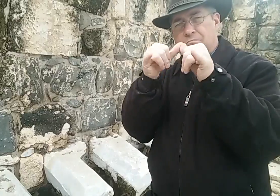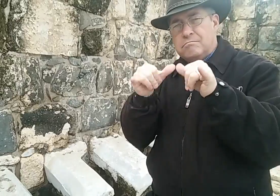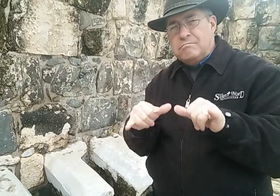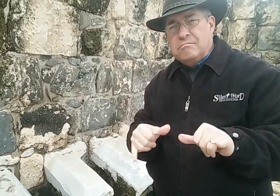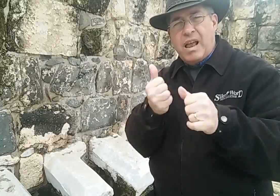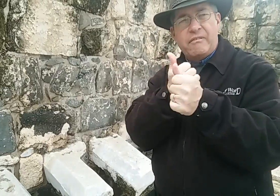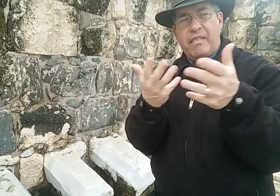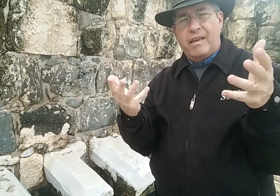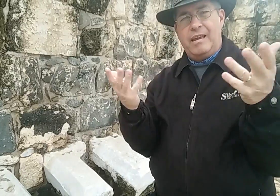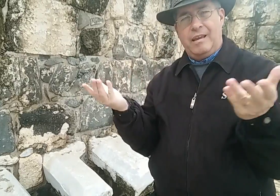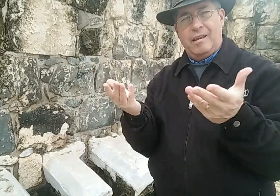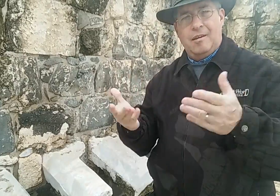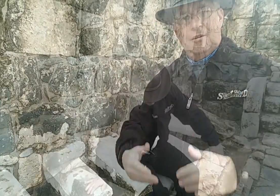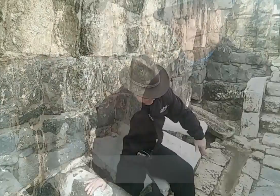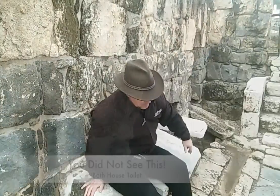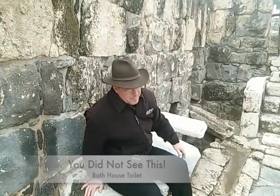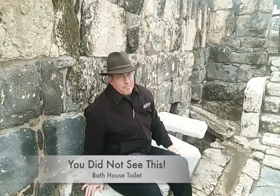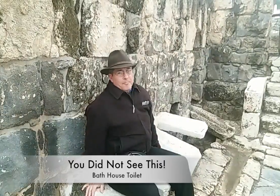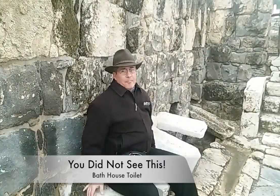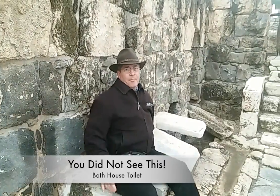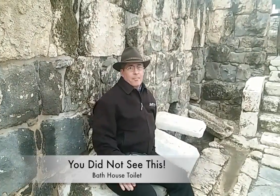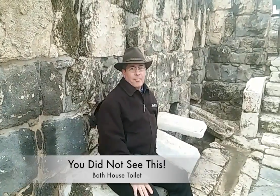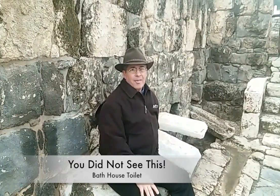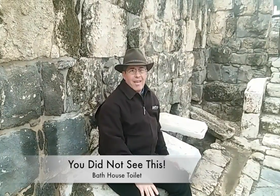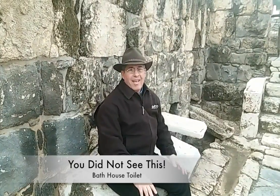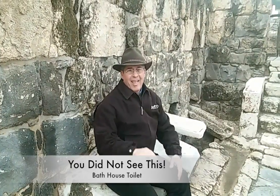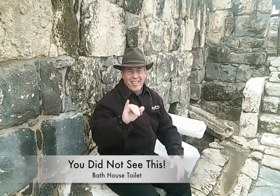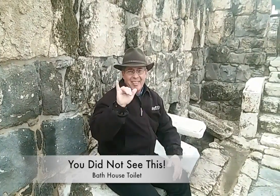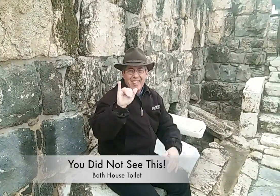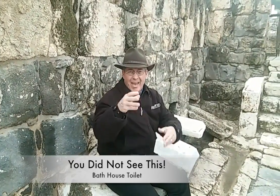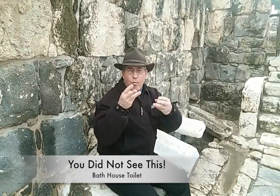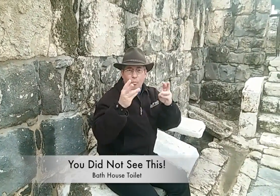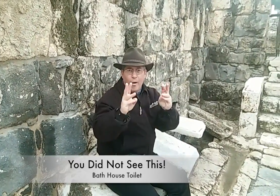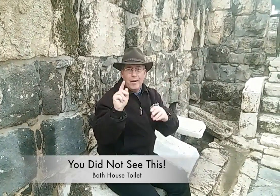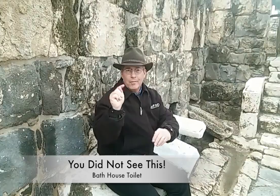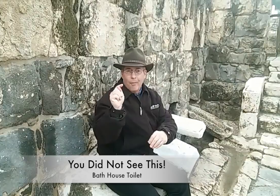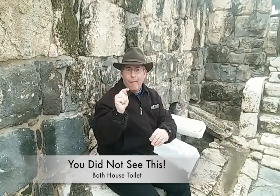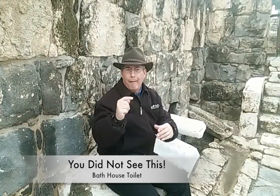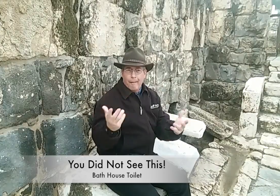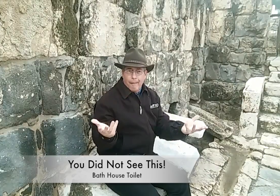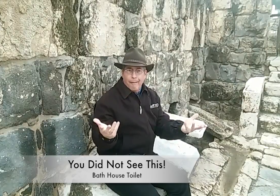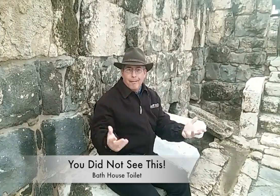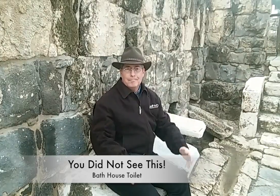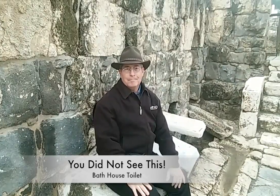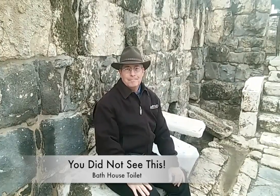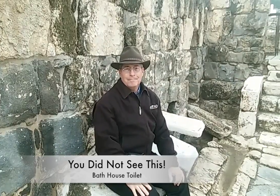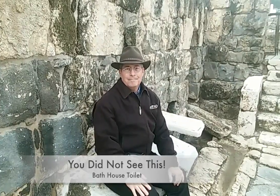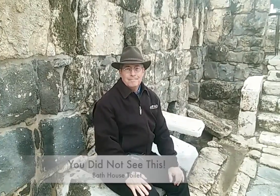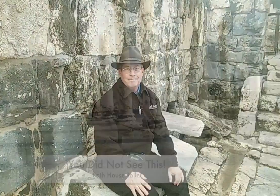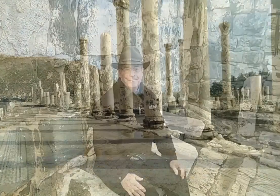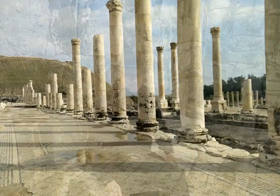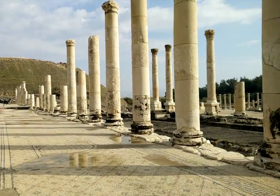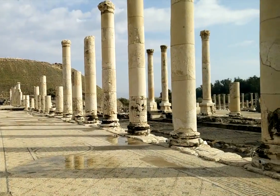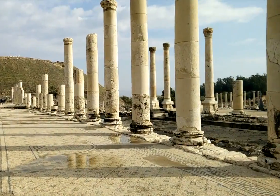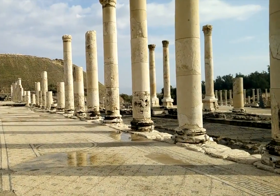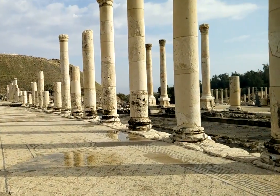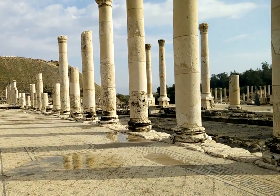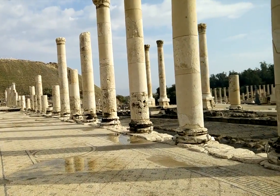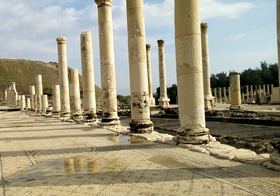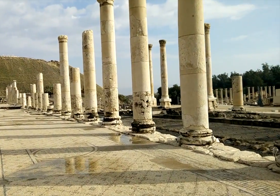really surprising how everything was designed. Well, this is you didn't see this.